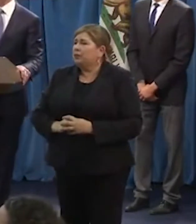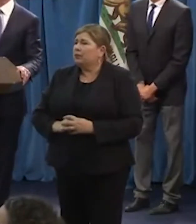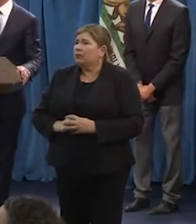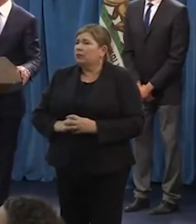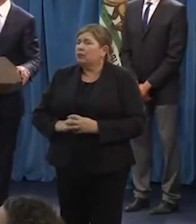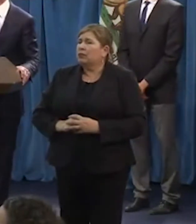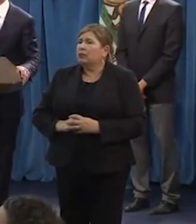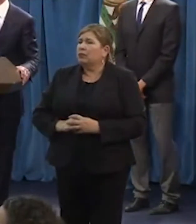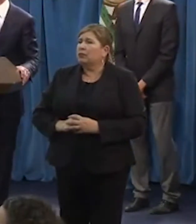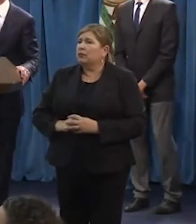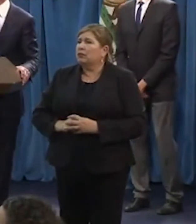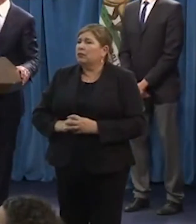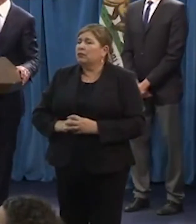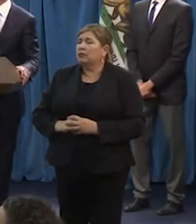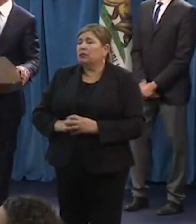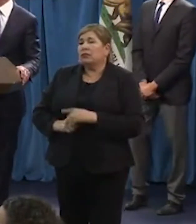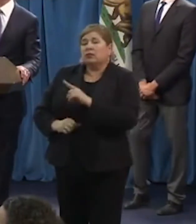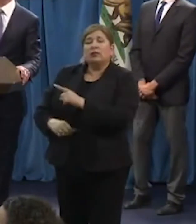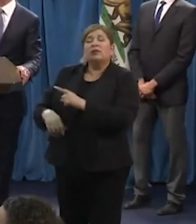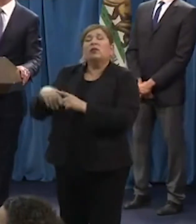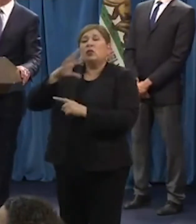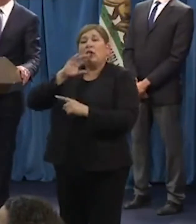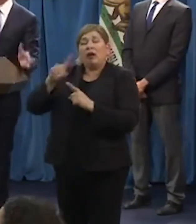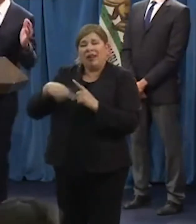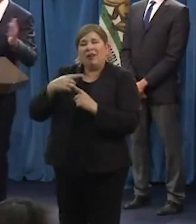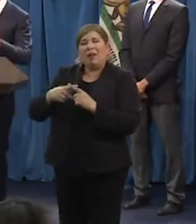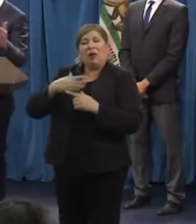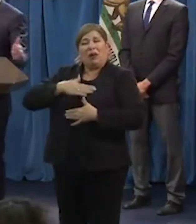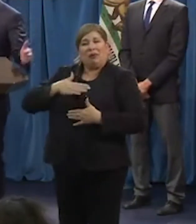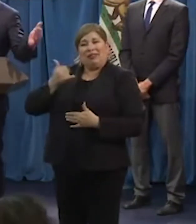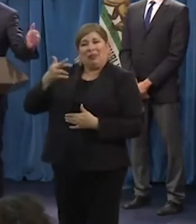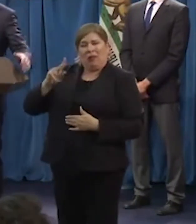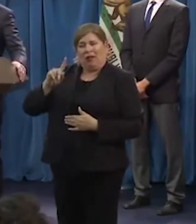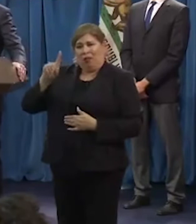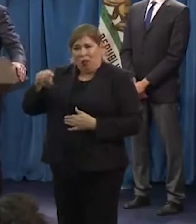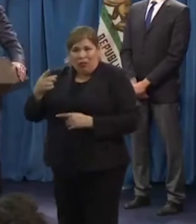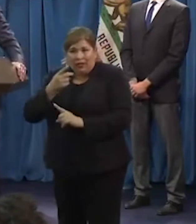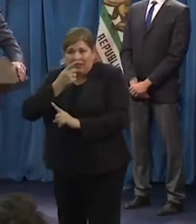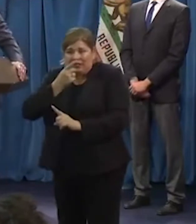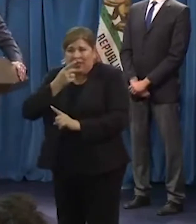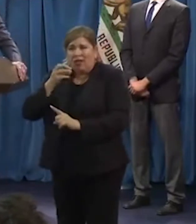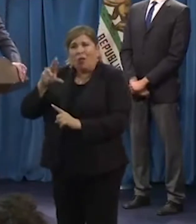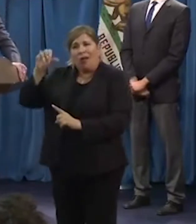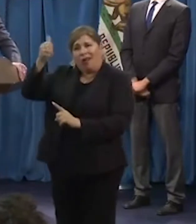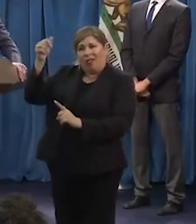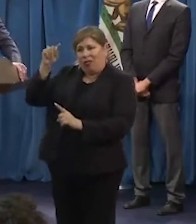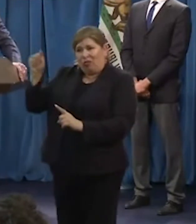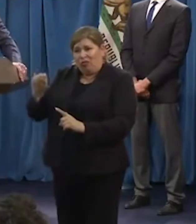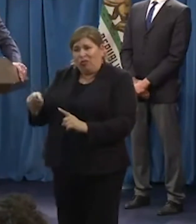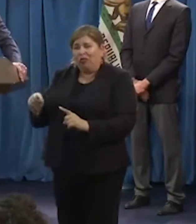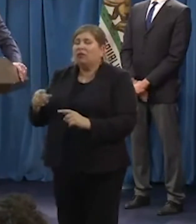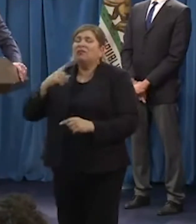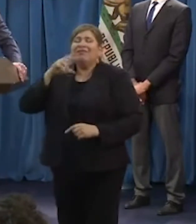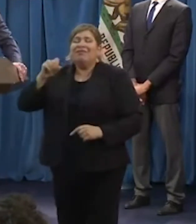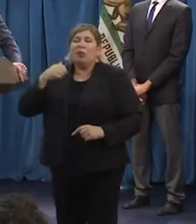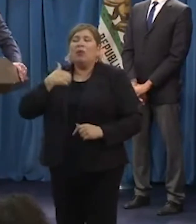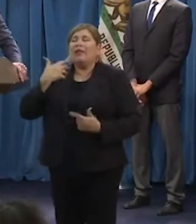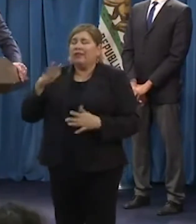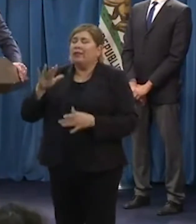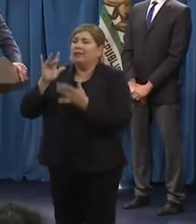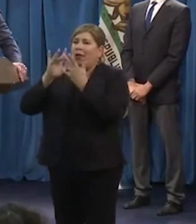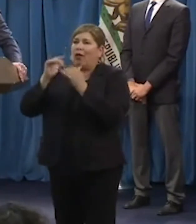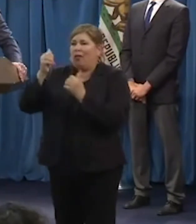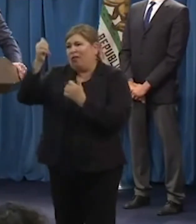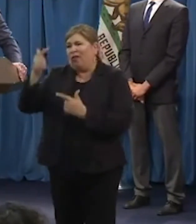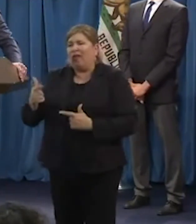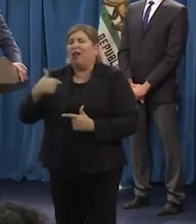Disneyland. I've been talking like Universal. Correct. Yeah, so Jeff Schell, we've been in contact with all of them, and we'll continue to work collaboratively